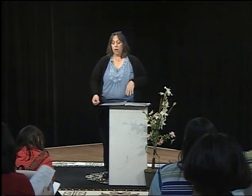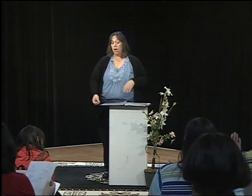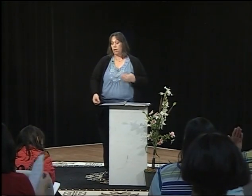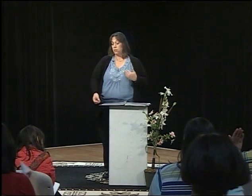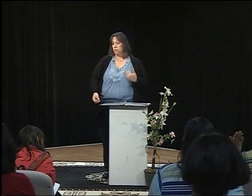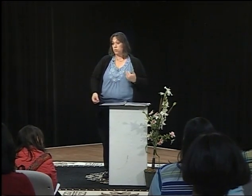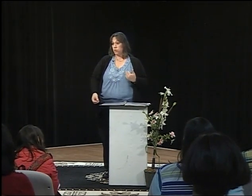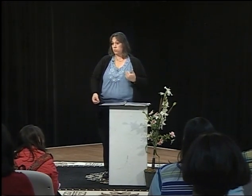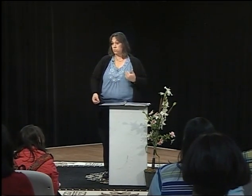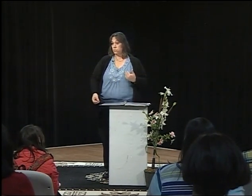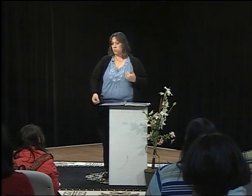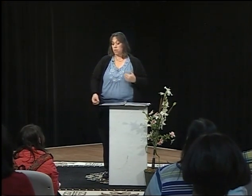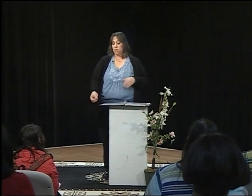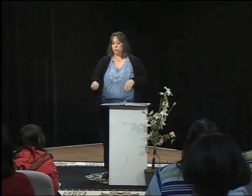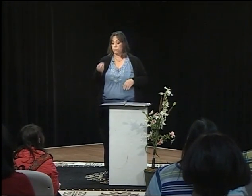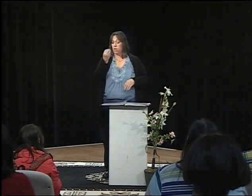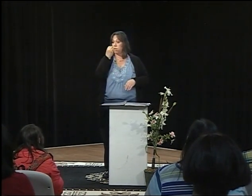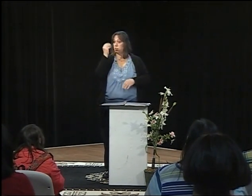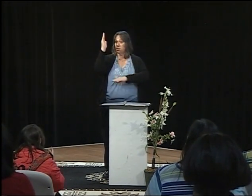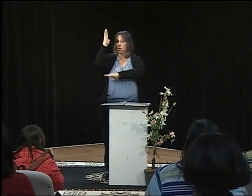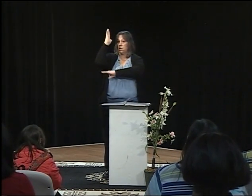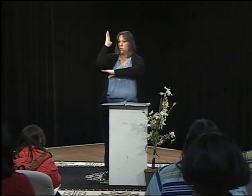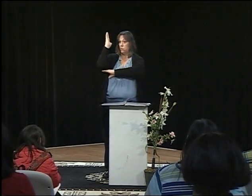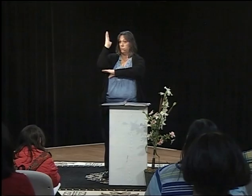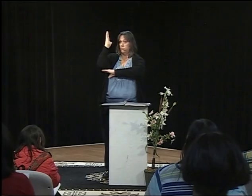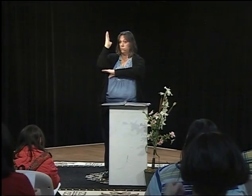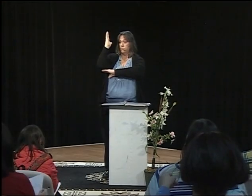Our lunch is we eat at noon.